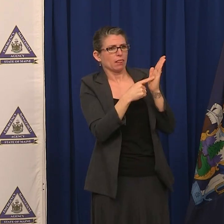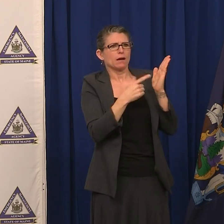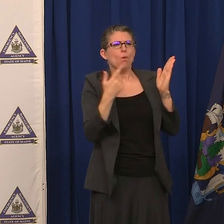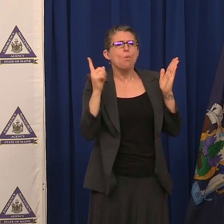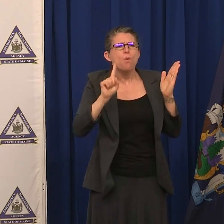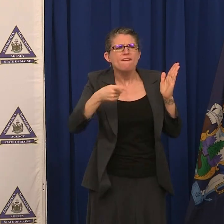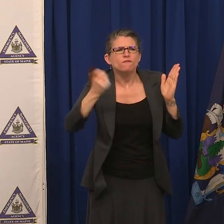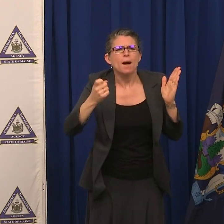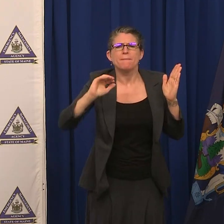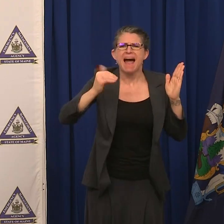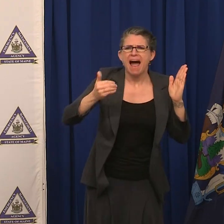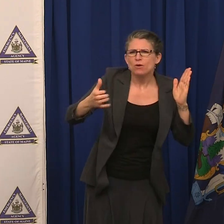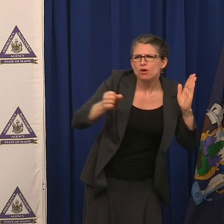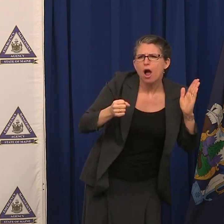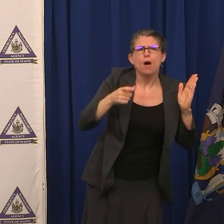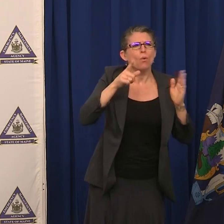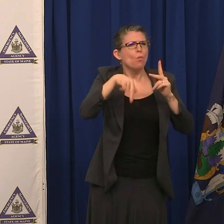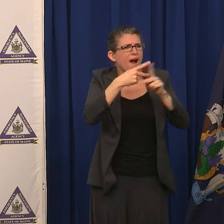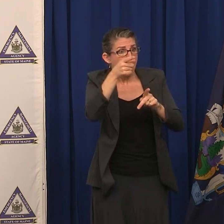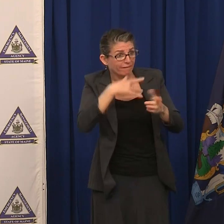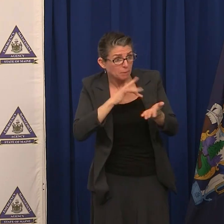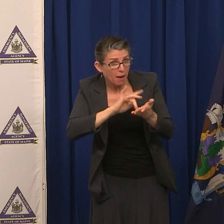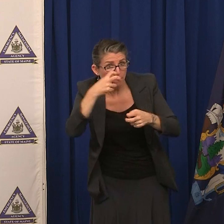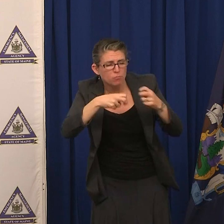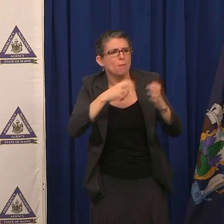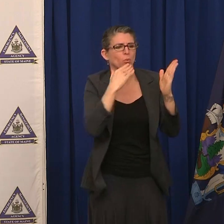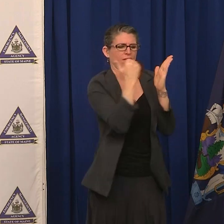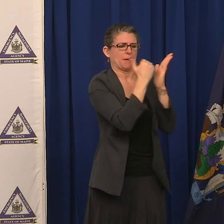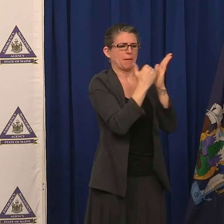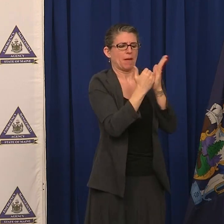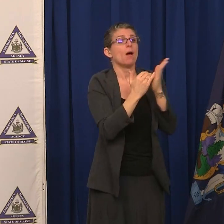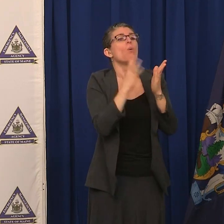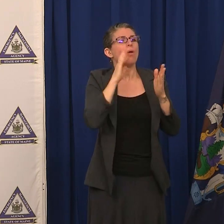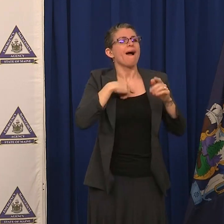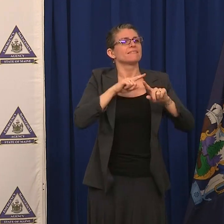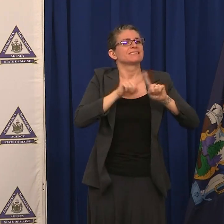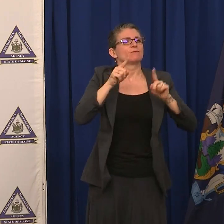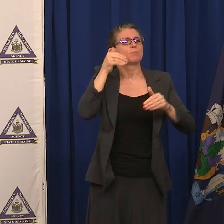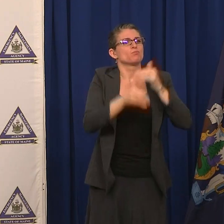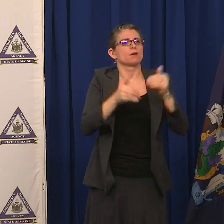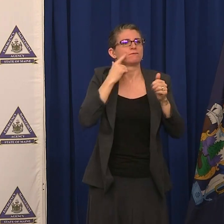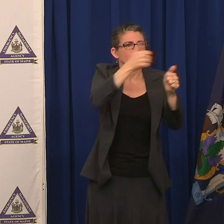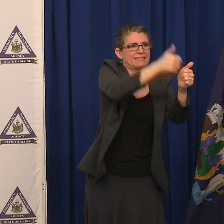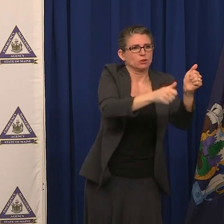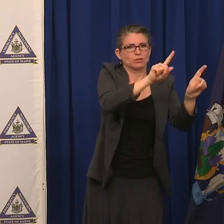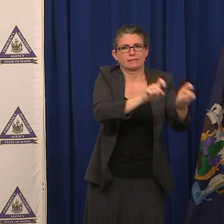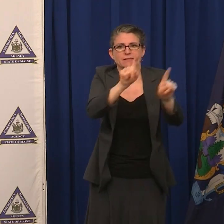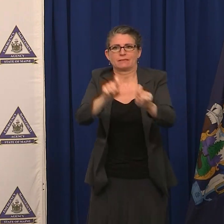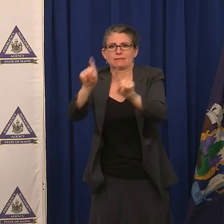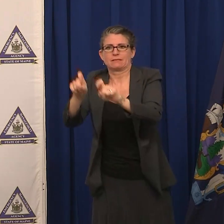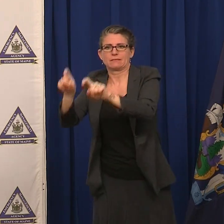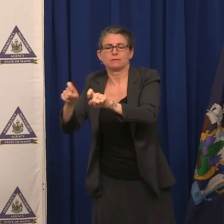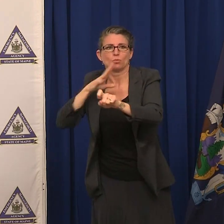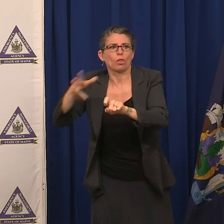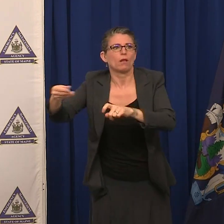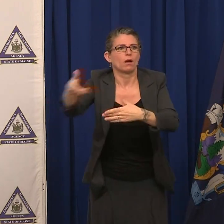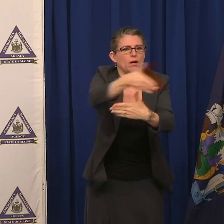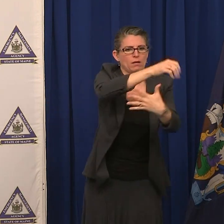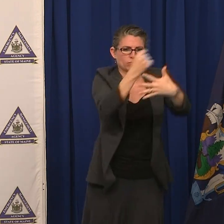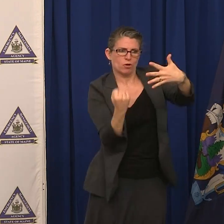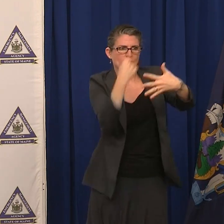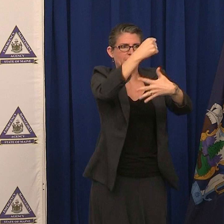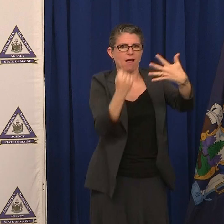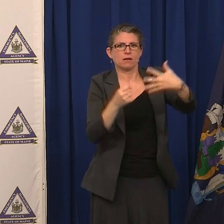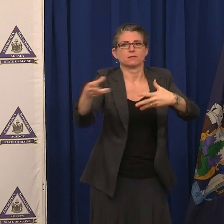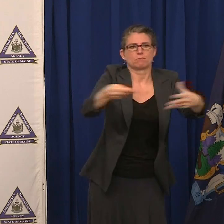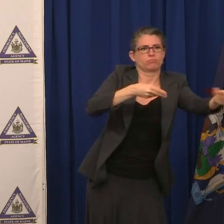they are in the process now of being packaged and shipped. We anticipate having results as soon as possible, but